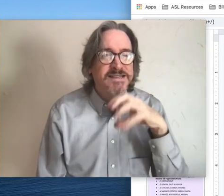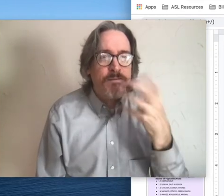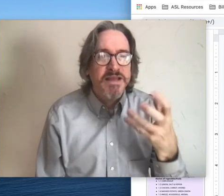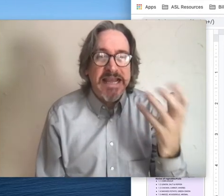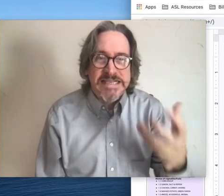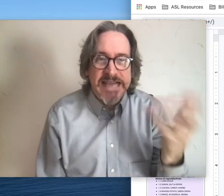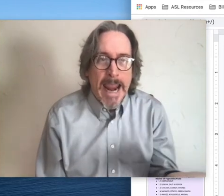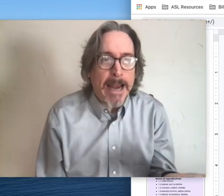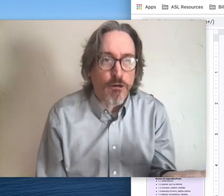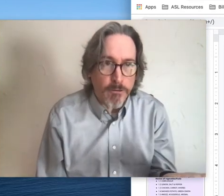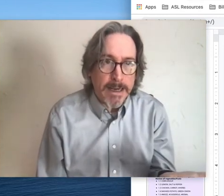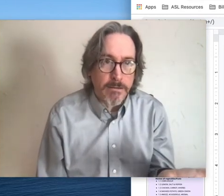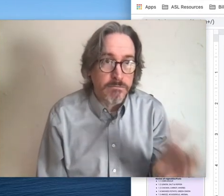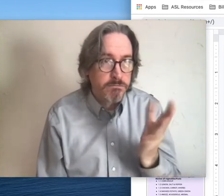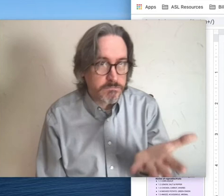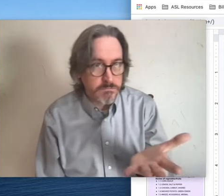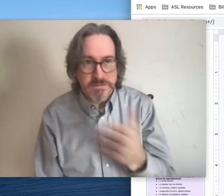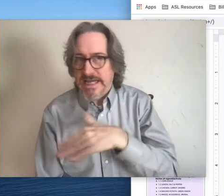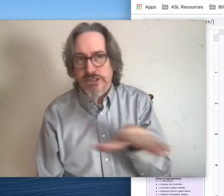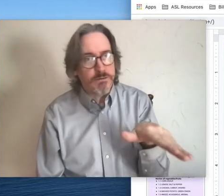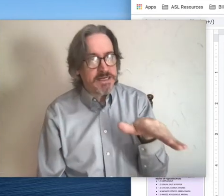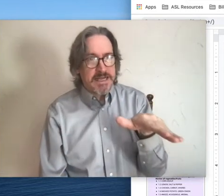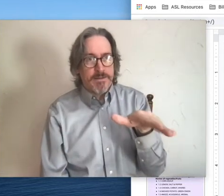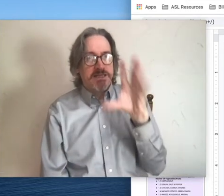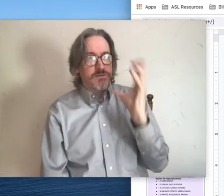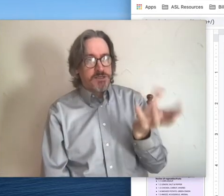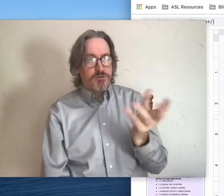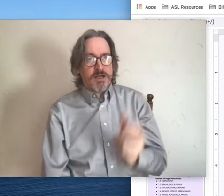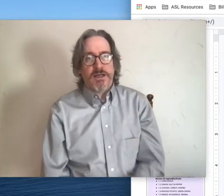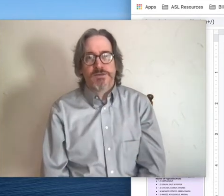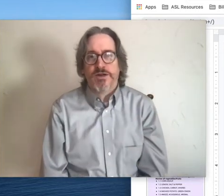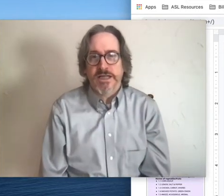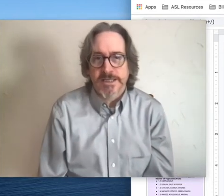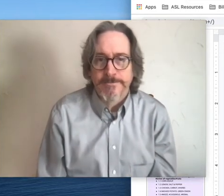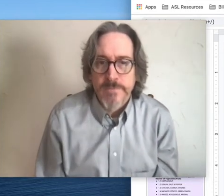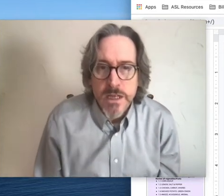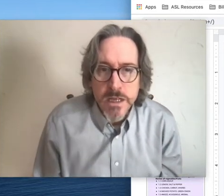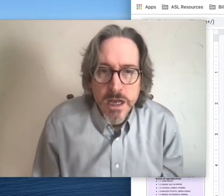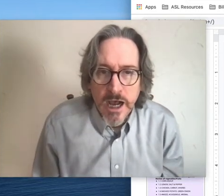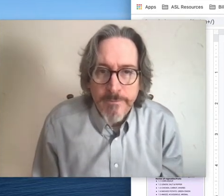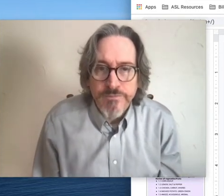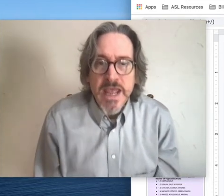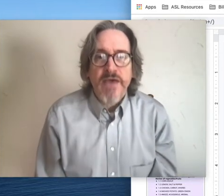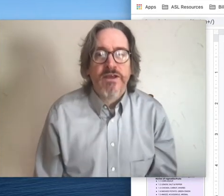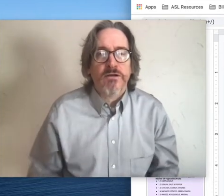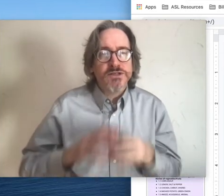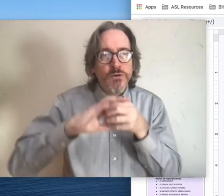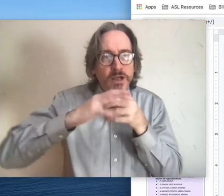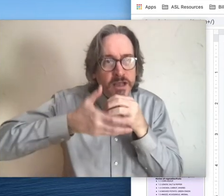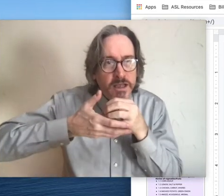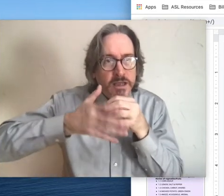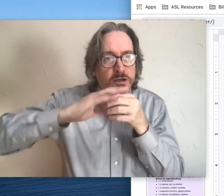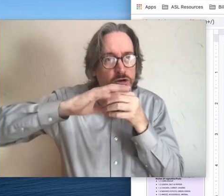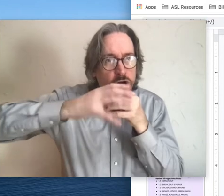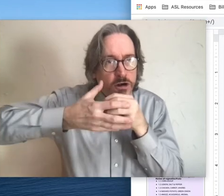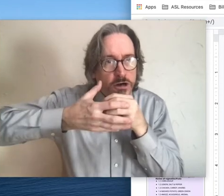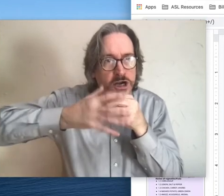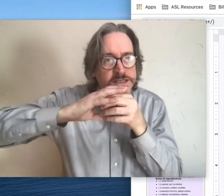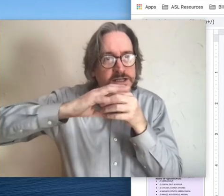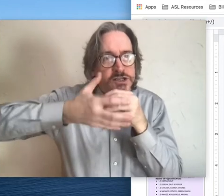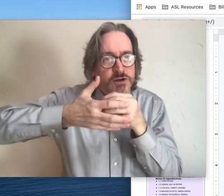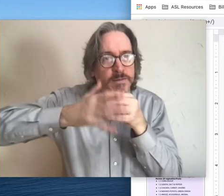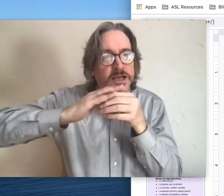that something is hairy. That's all I'm going to say about this one. It's pretty easy. They also